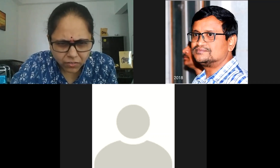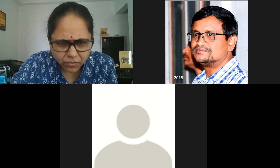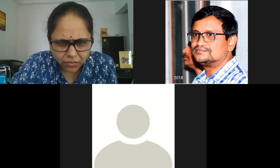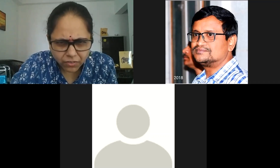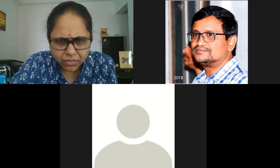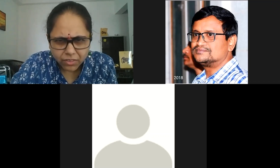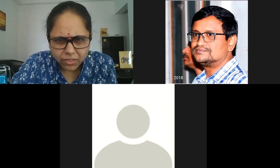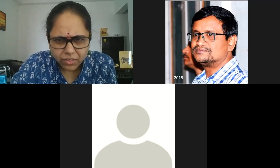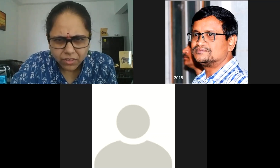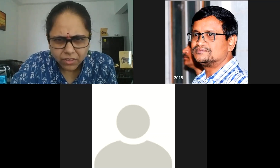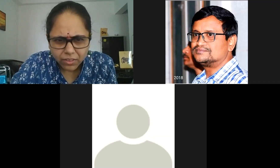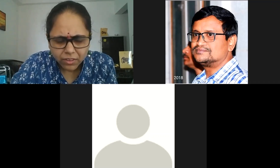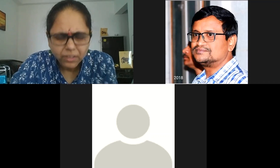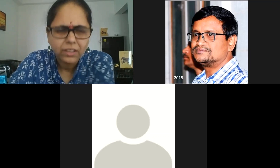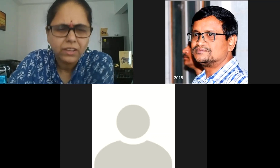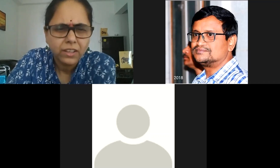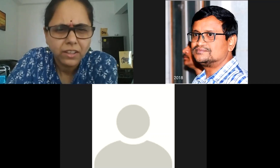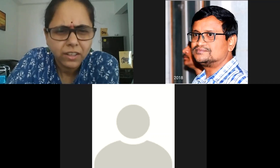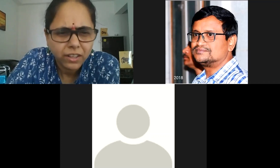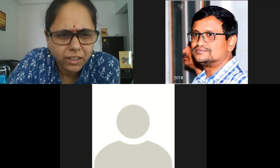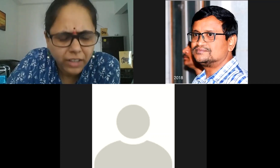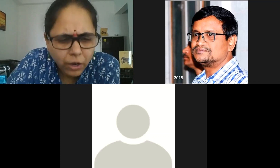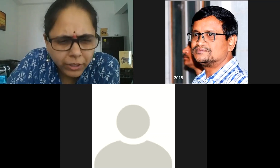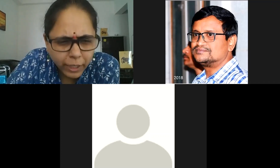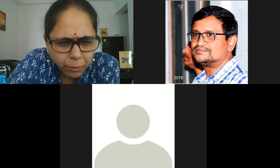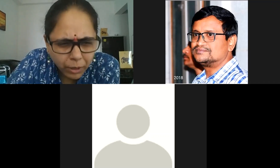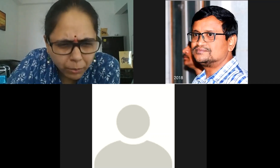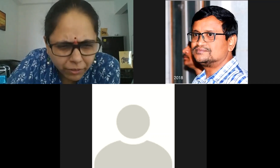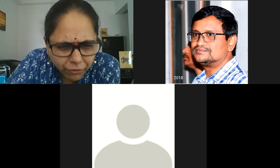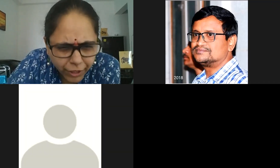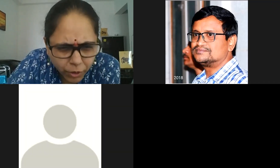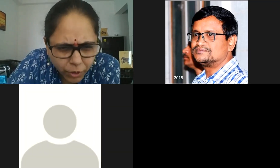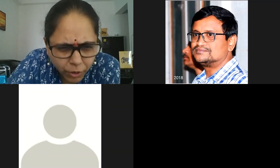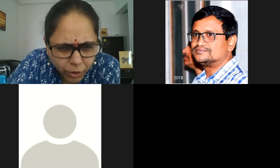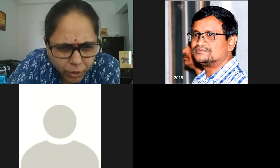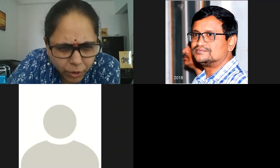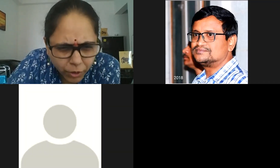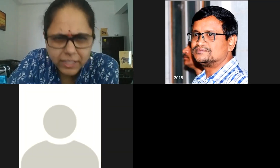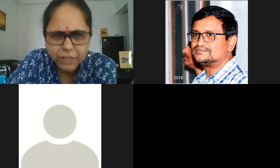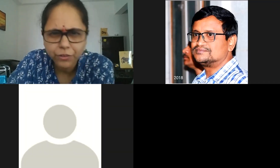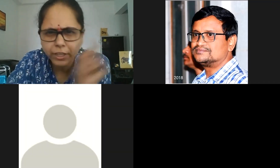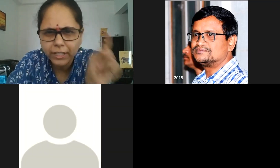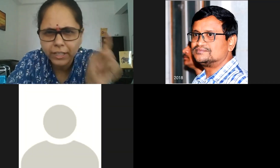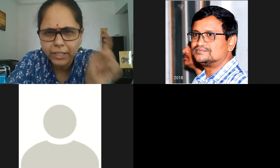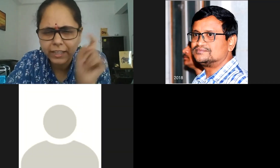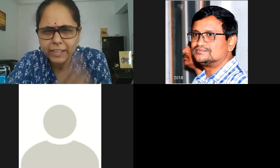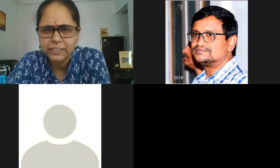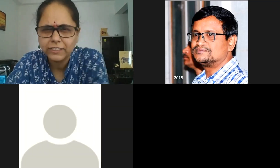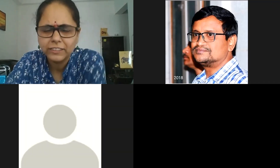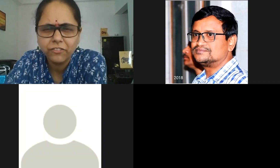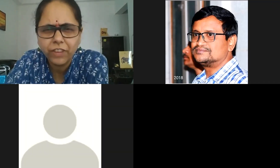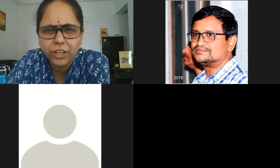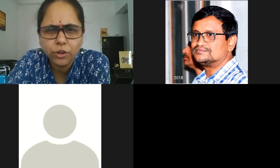getting the. Down there will be video. Just see if you can click that video.